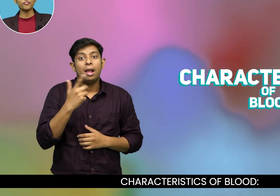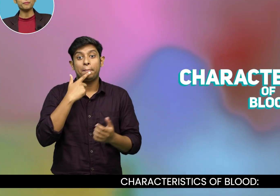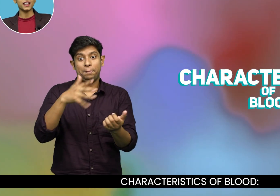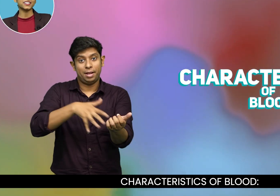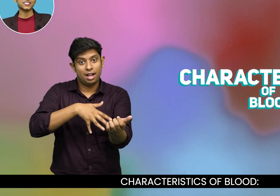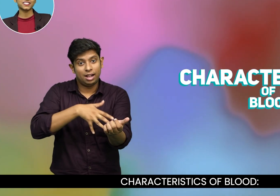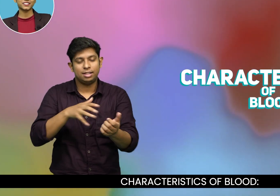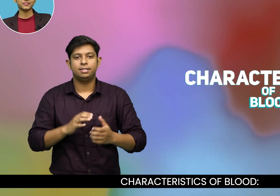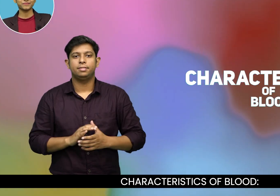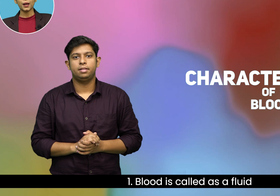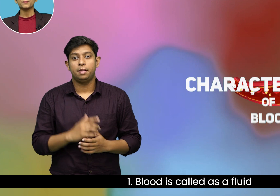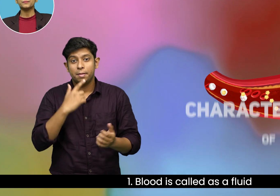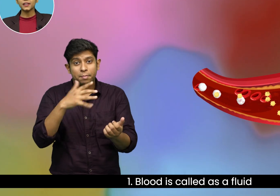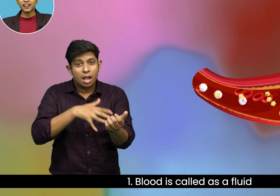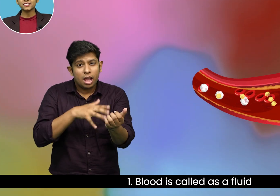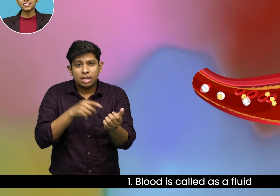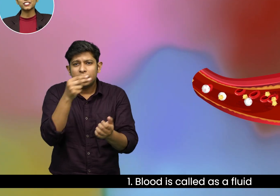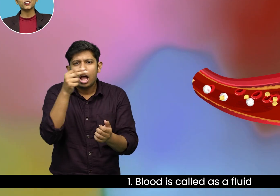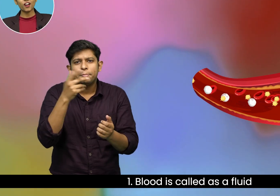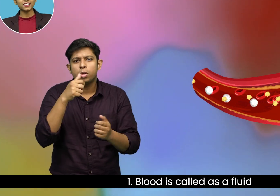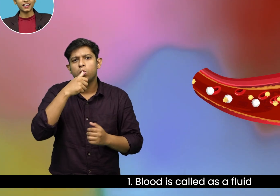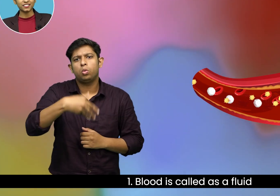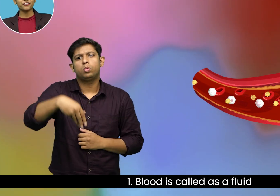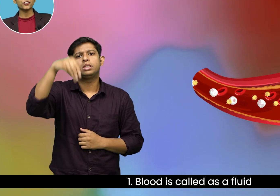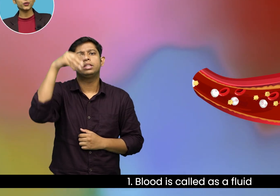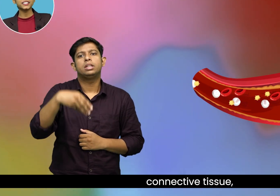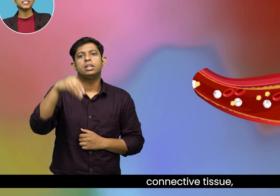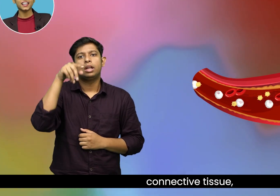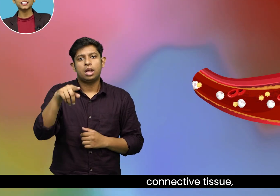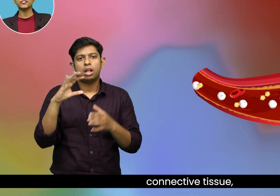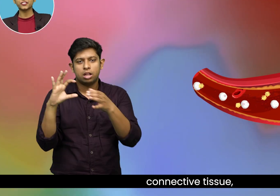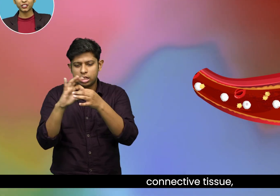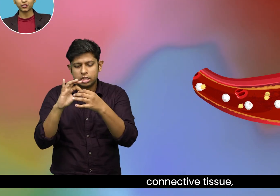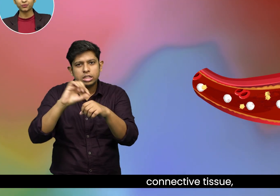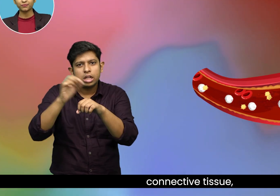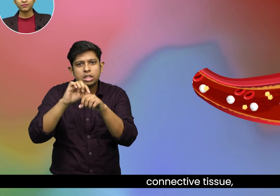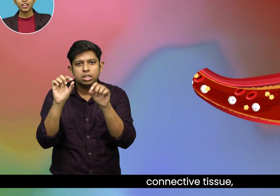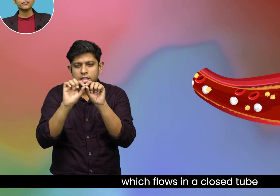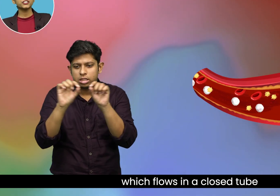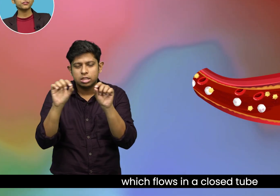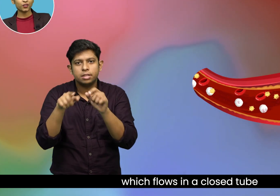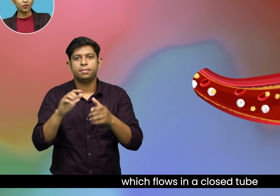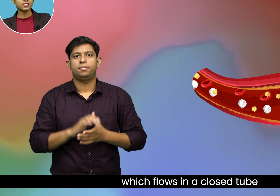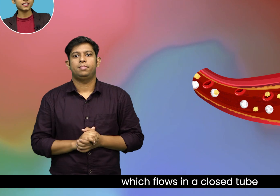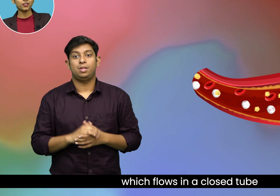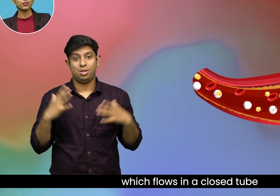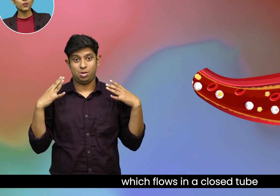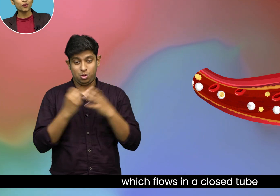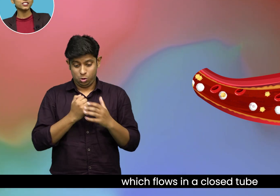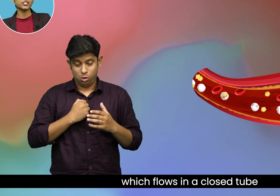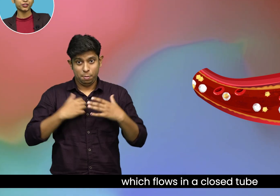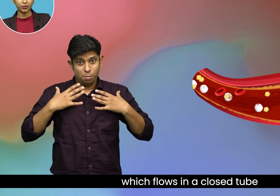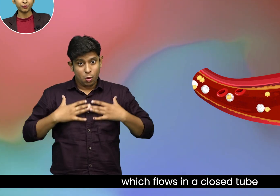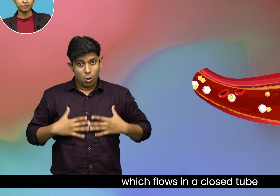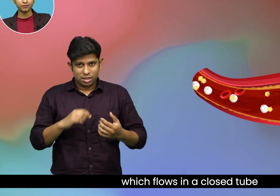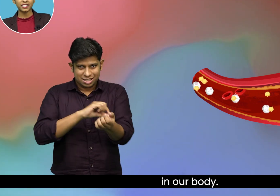Characteristics of blood. Blood is called as a fluid connective tissue which flows in a